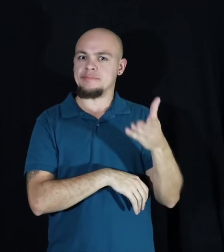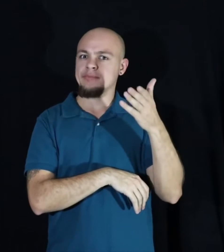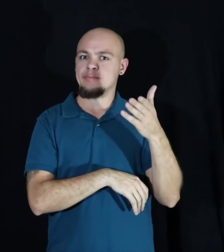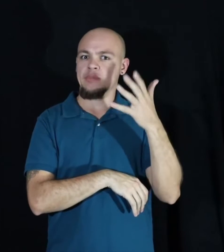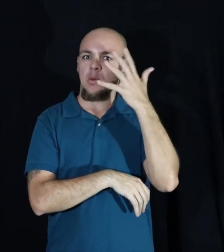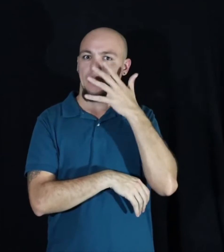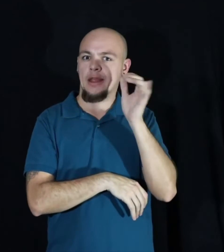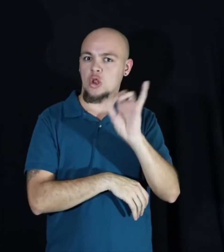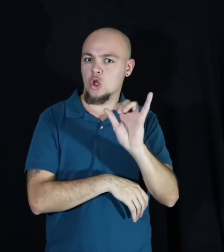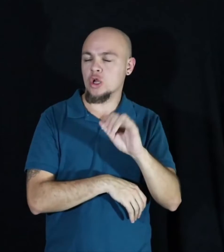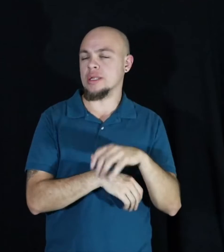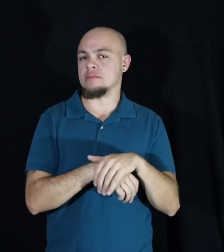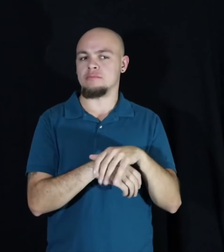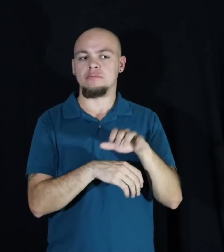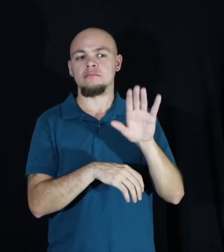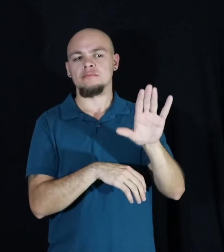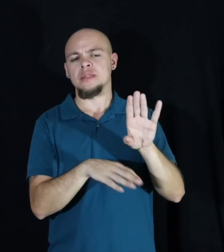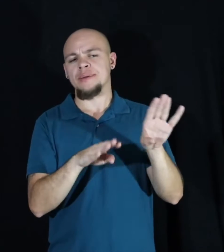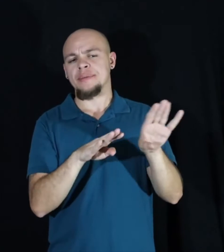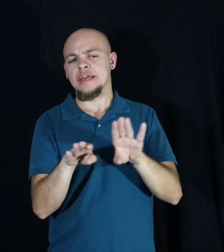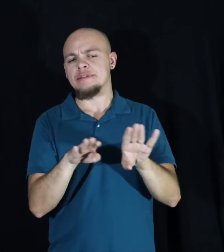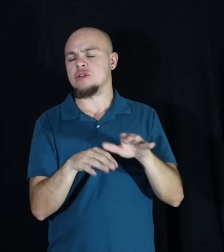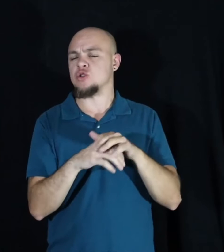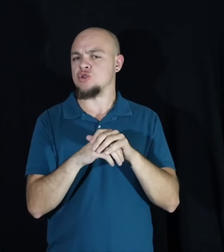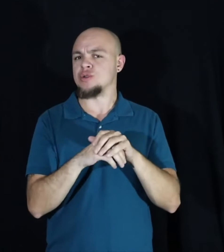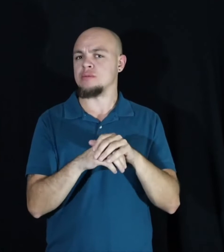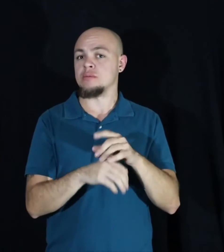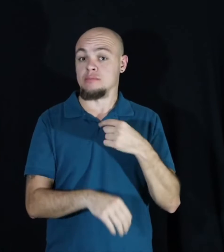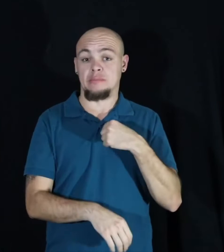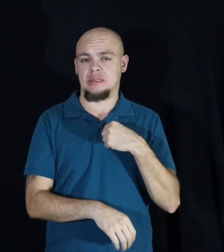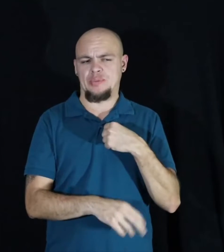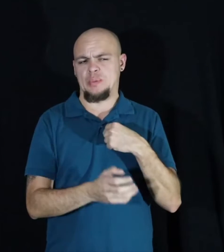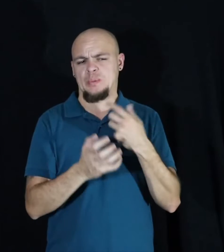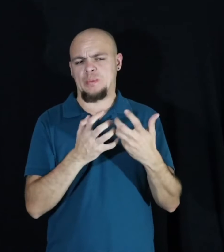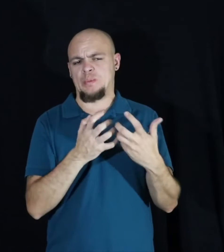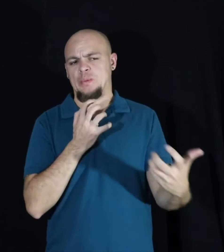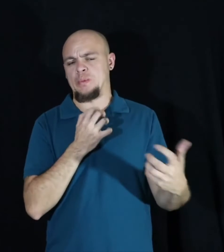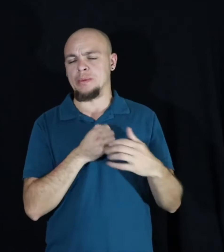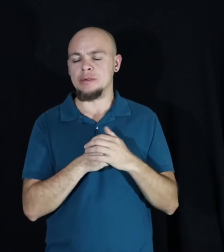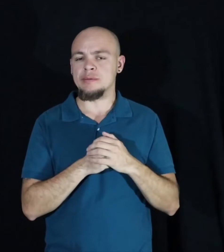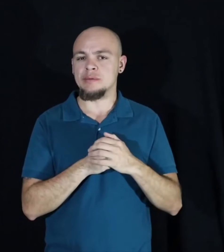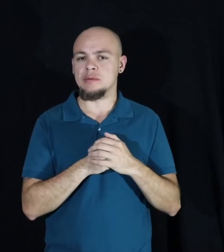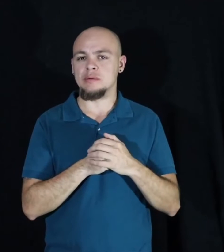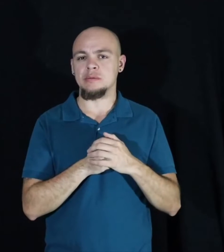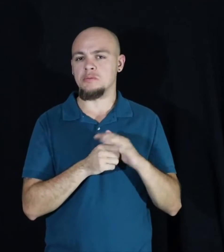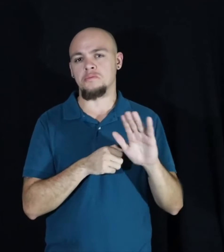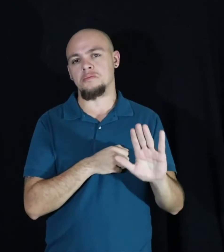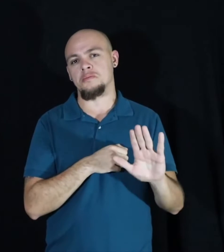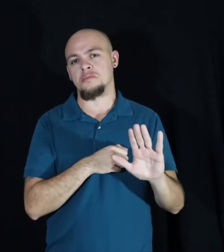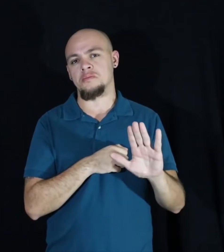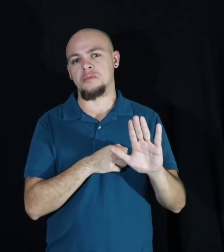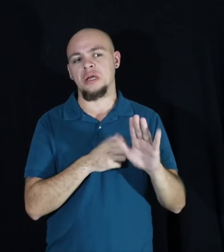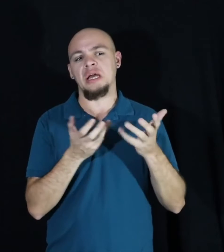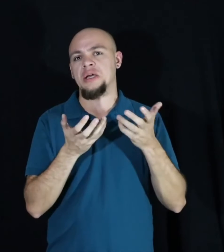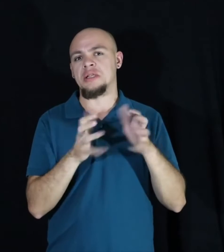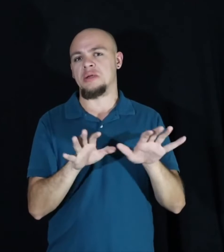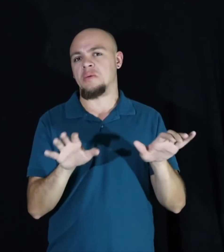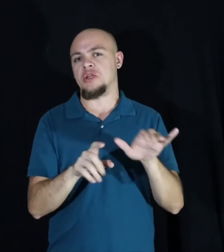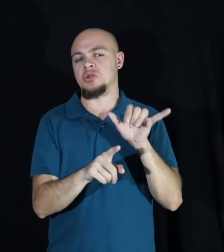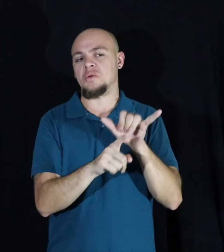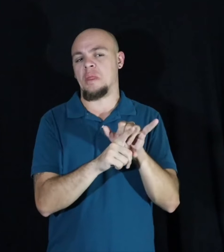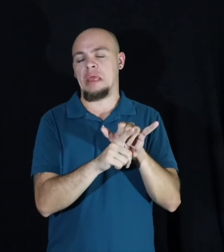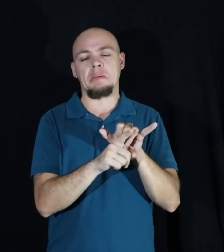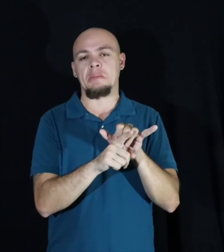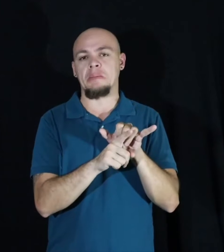addict looks like, what they act like, and that wasn't me. So I didn't really want to do it, but I